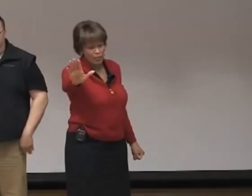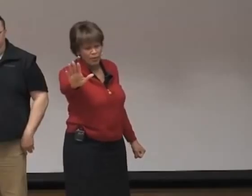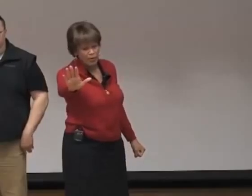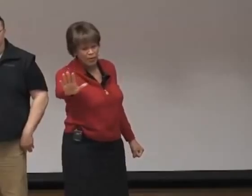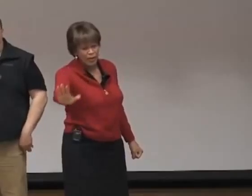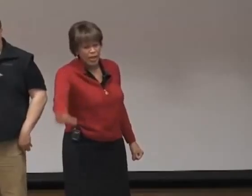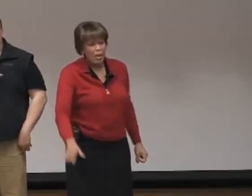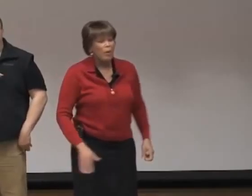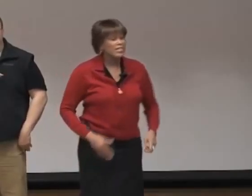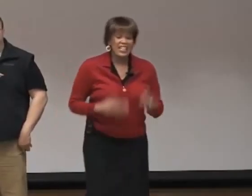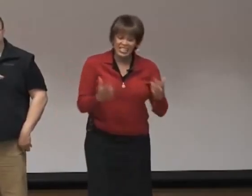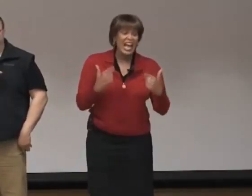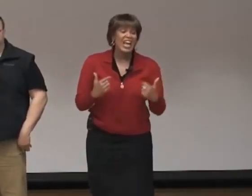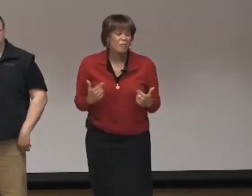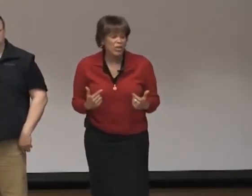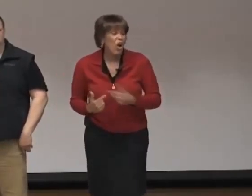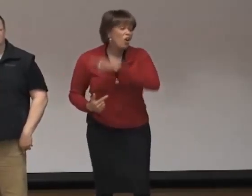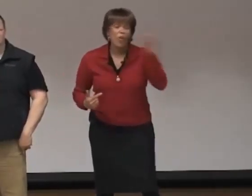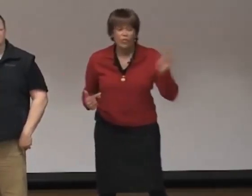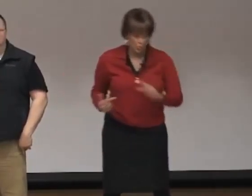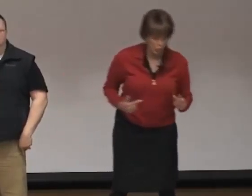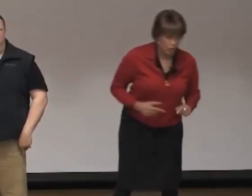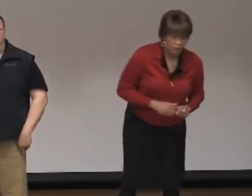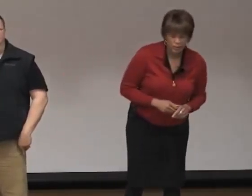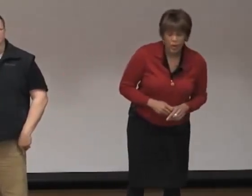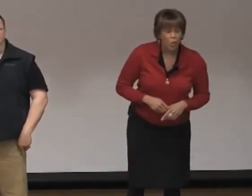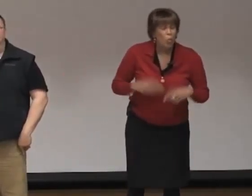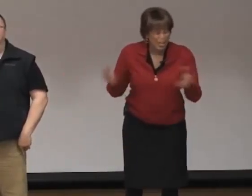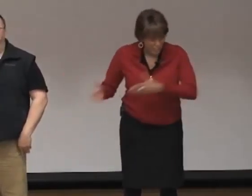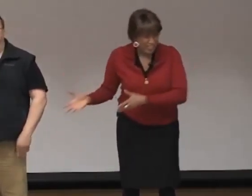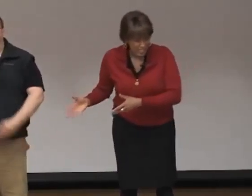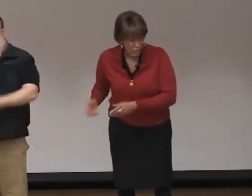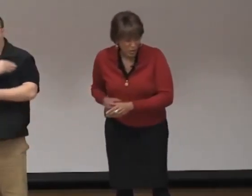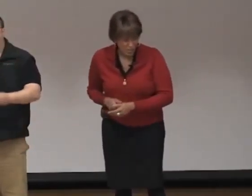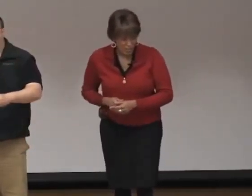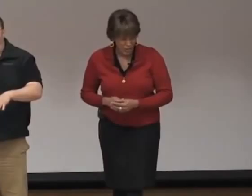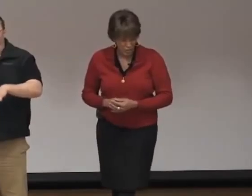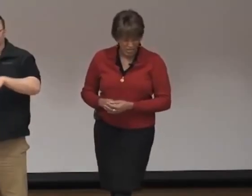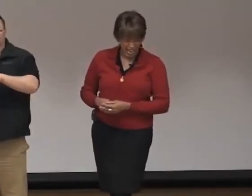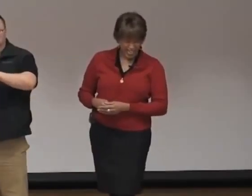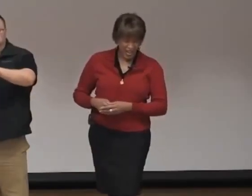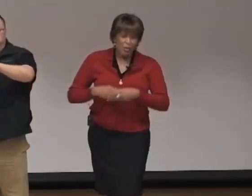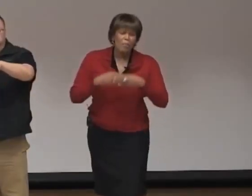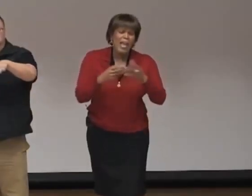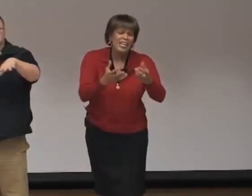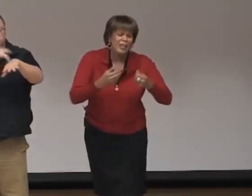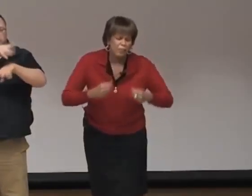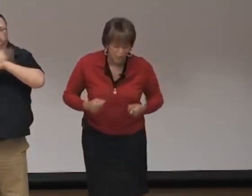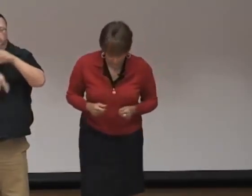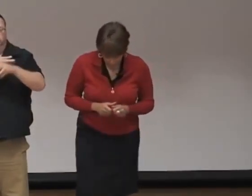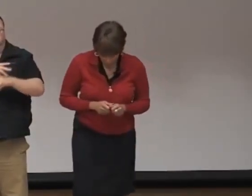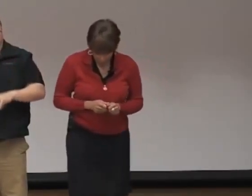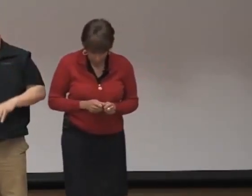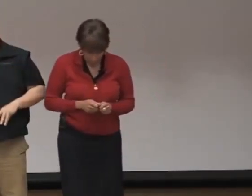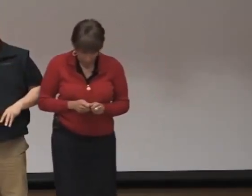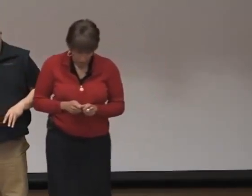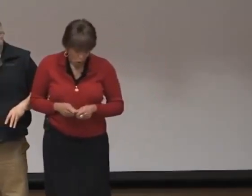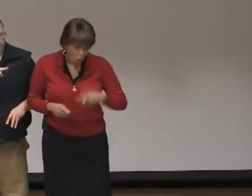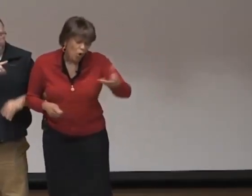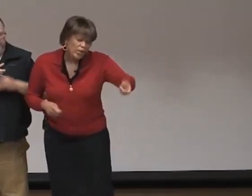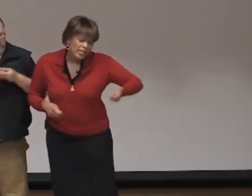them. But since I have been all over the world watching the situation in Sudan, making friends with